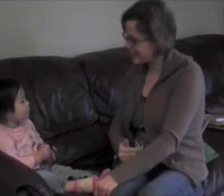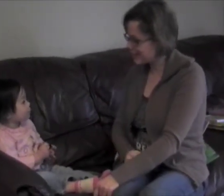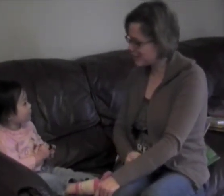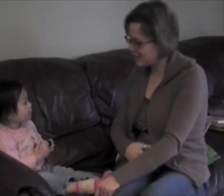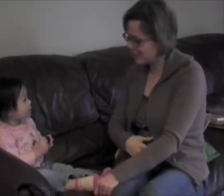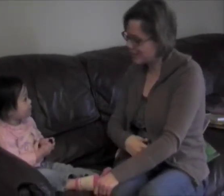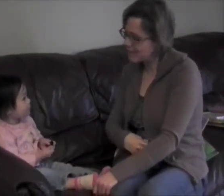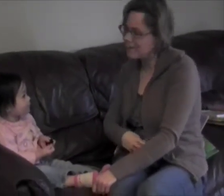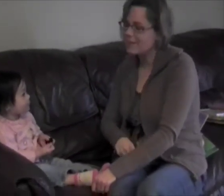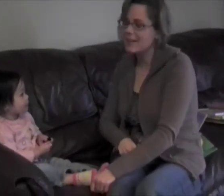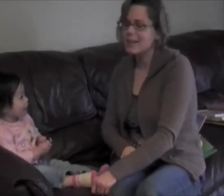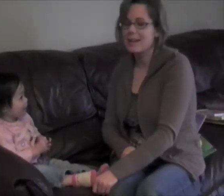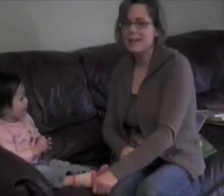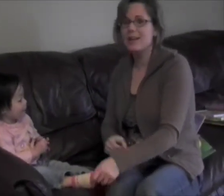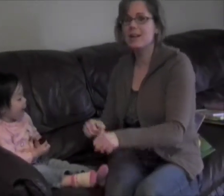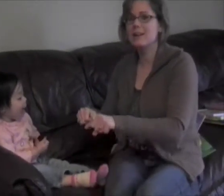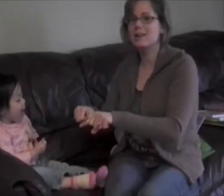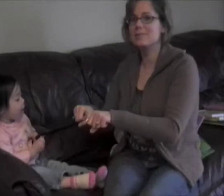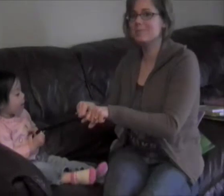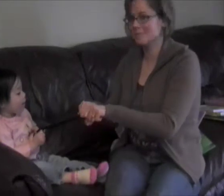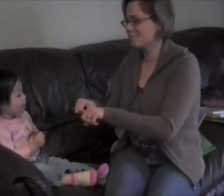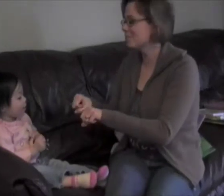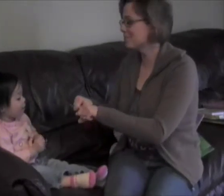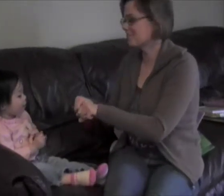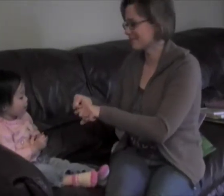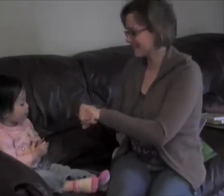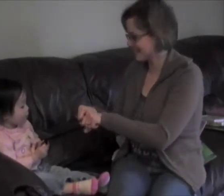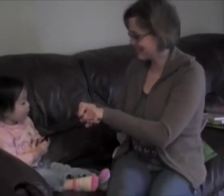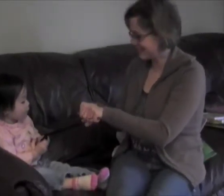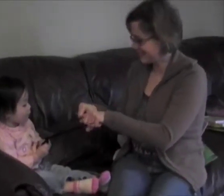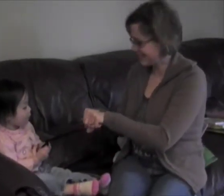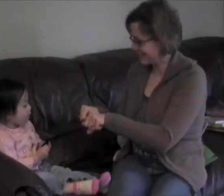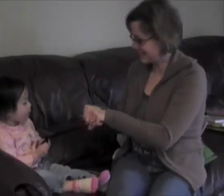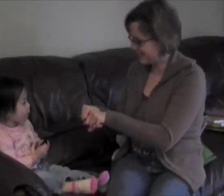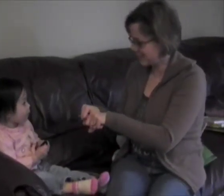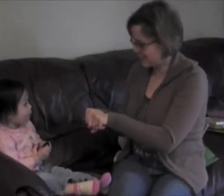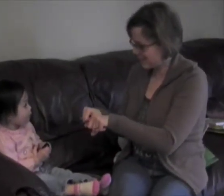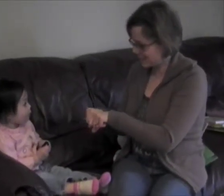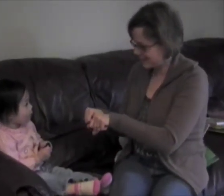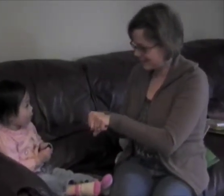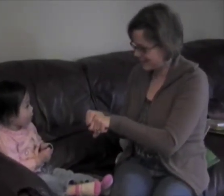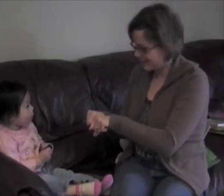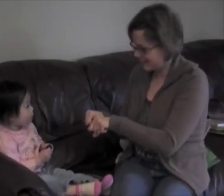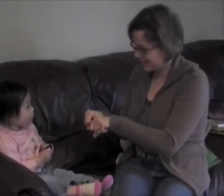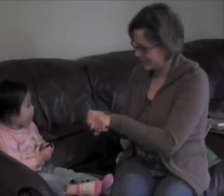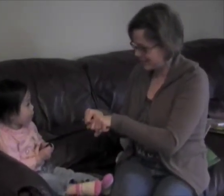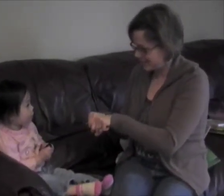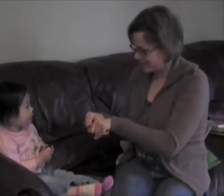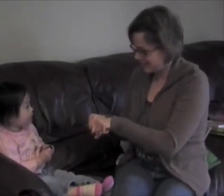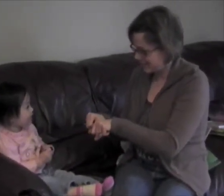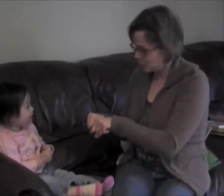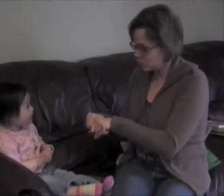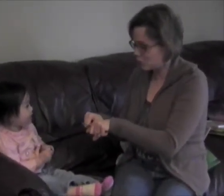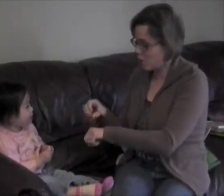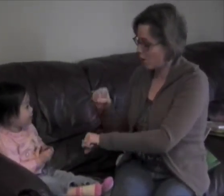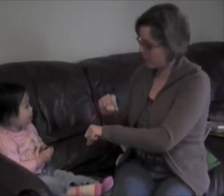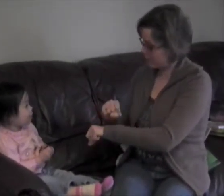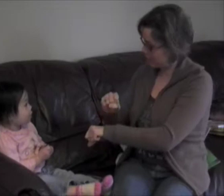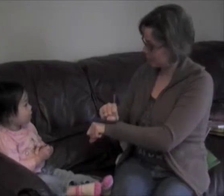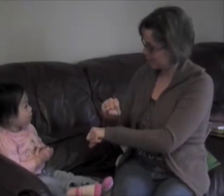Thank you. Thank you. Mm-hmm. Remember that one? Shoe. Oh, what's